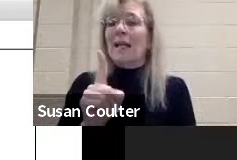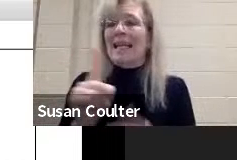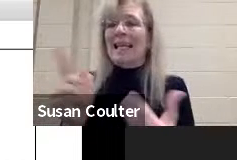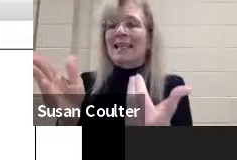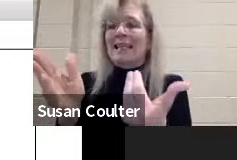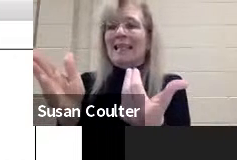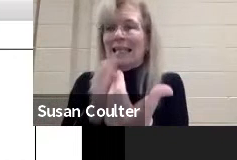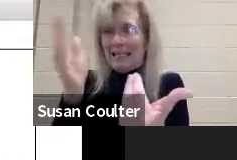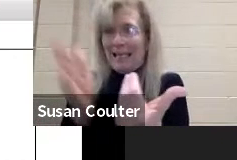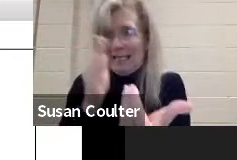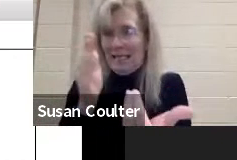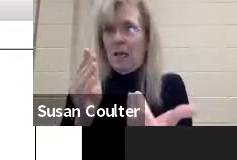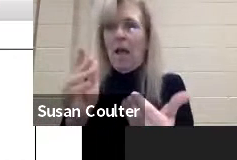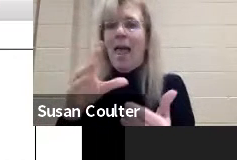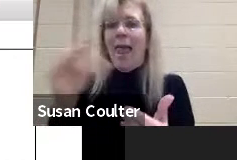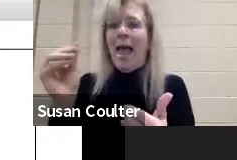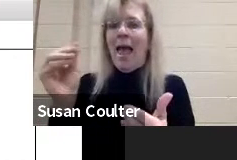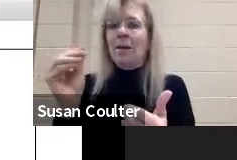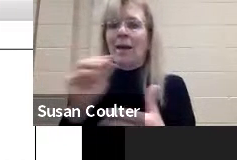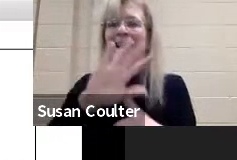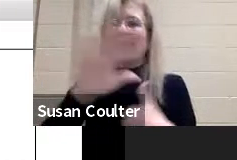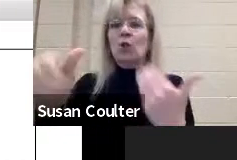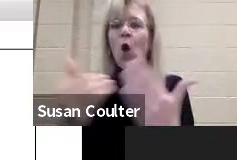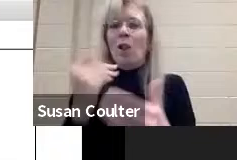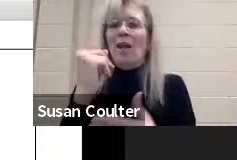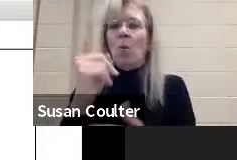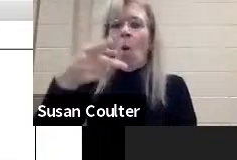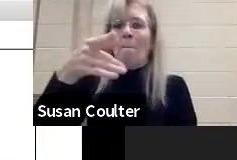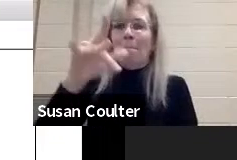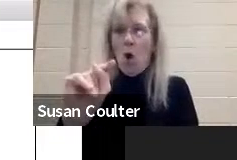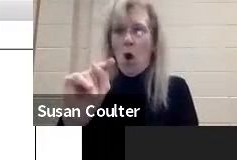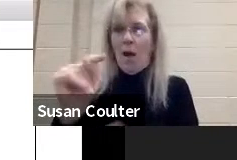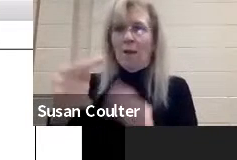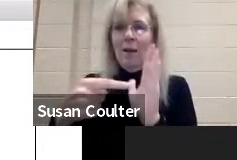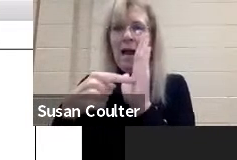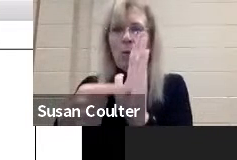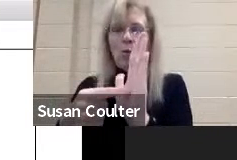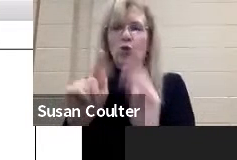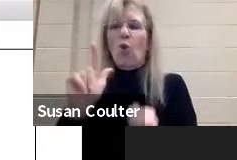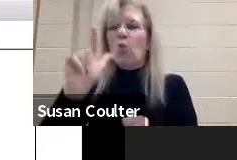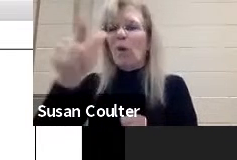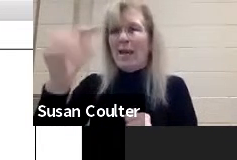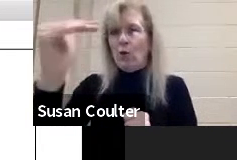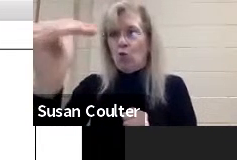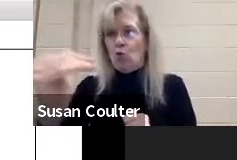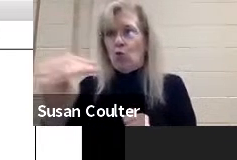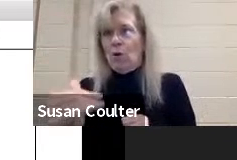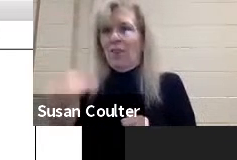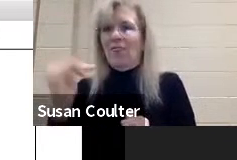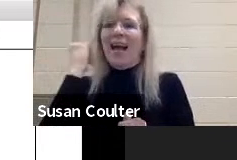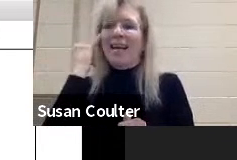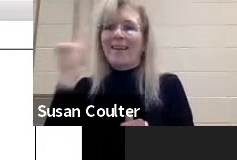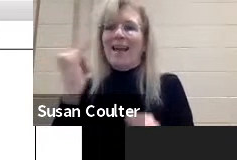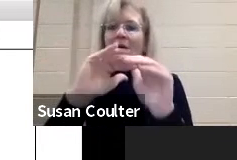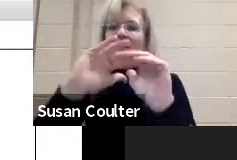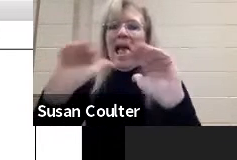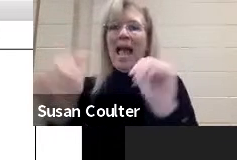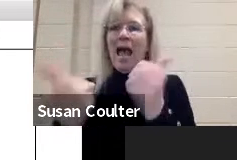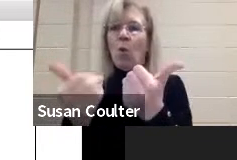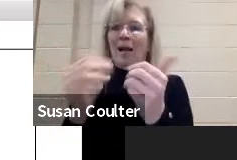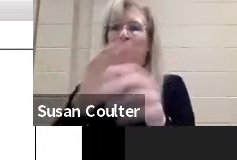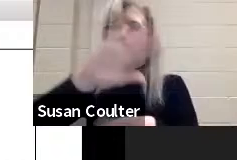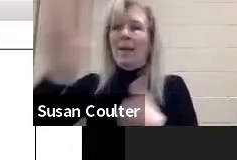Really, really easy, and it's all in one pot. I will show you later the idea